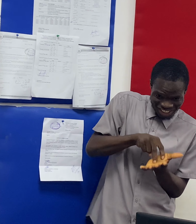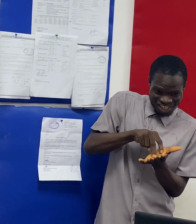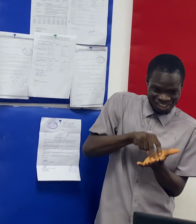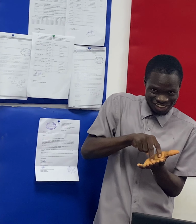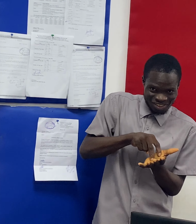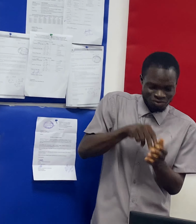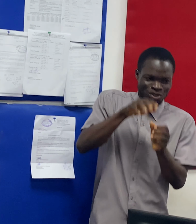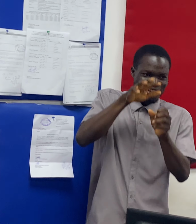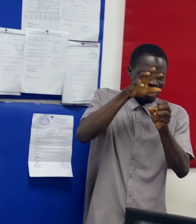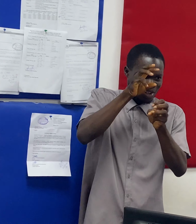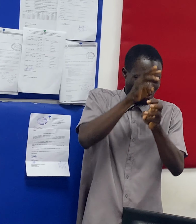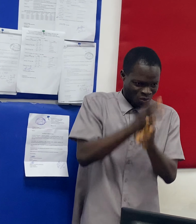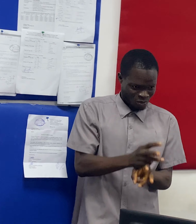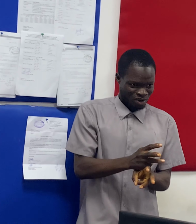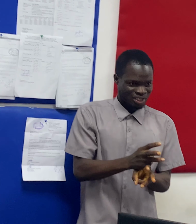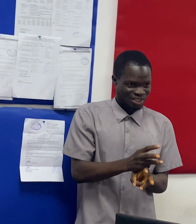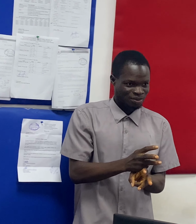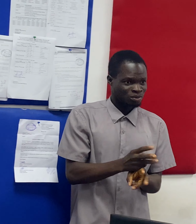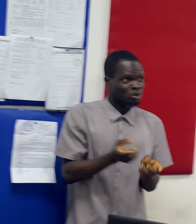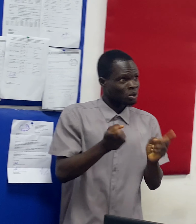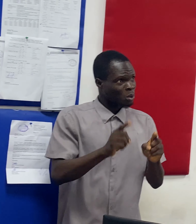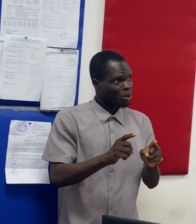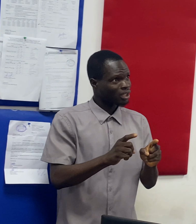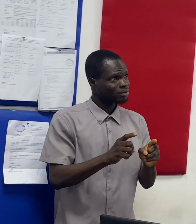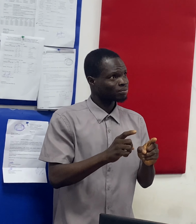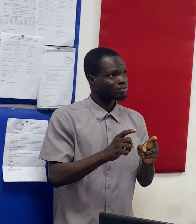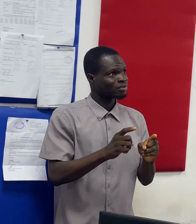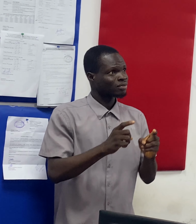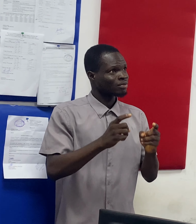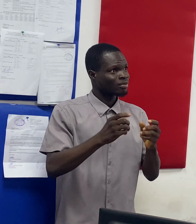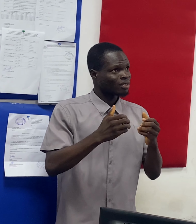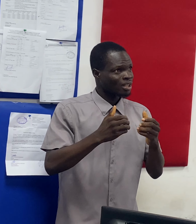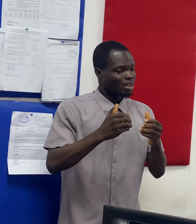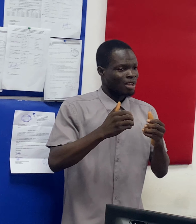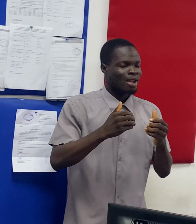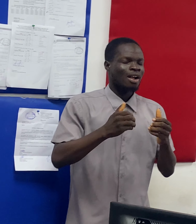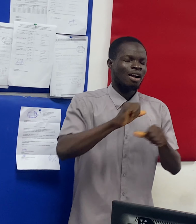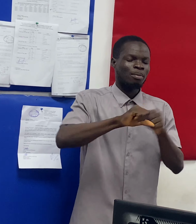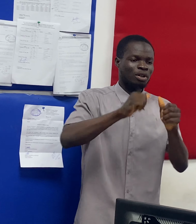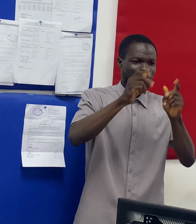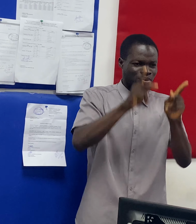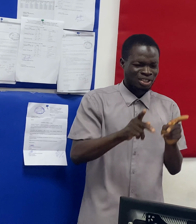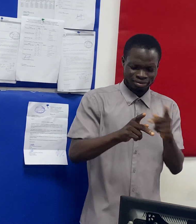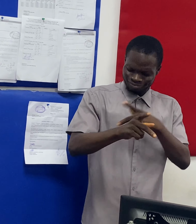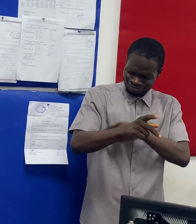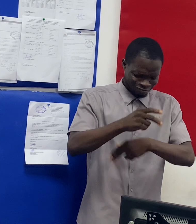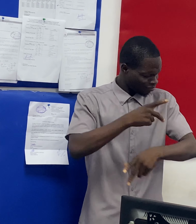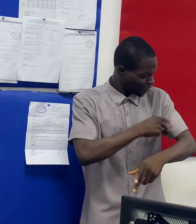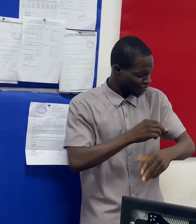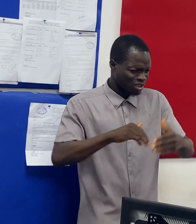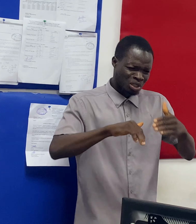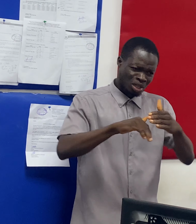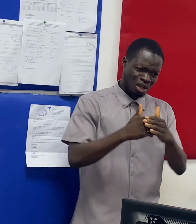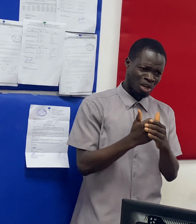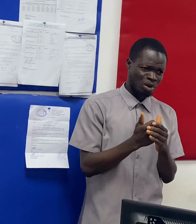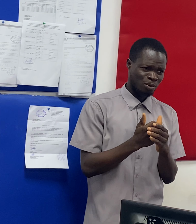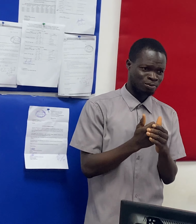weight. So when it comes to somebody who is amputated both legs, how then do